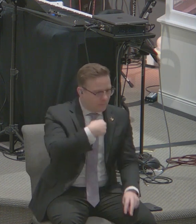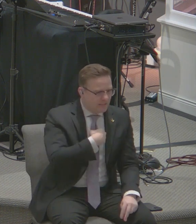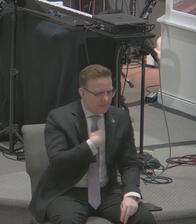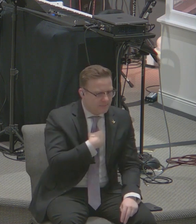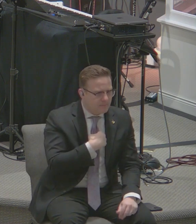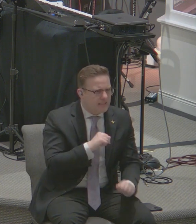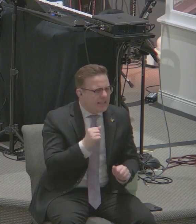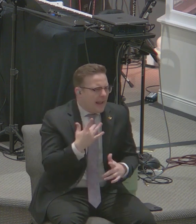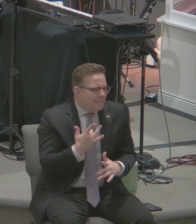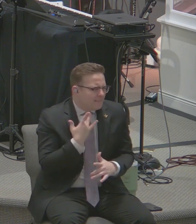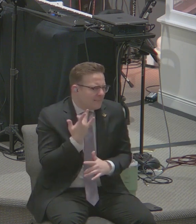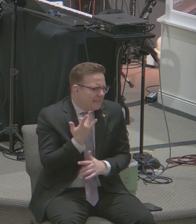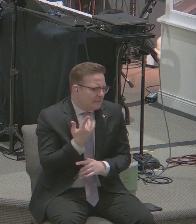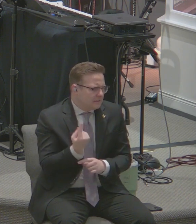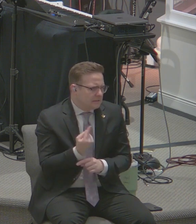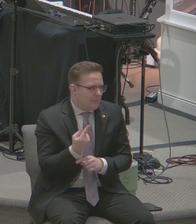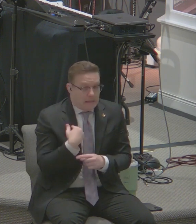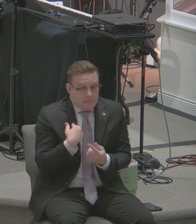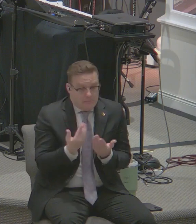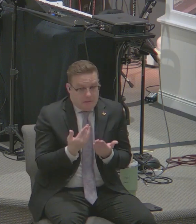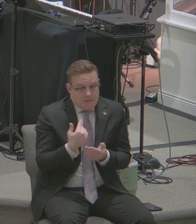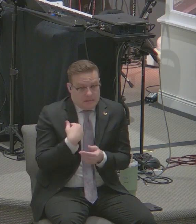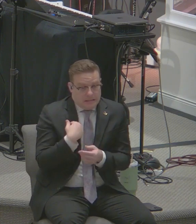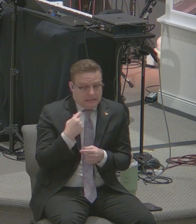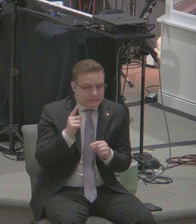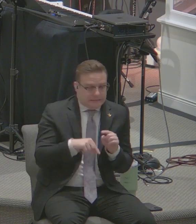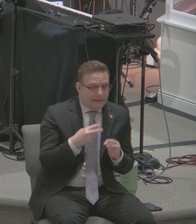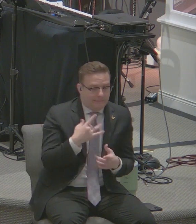Who can feel something that I can't feel.